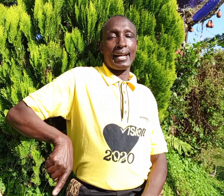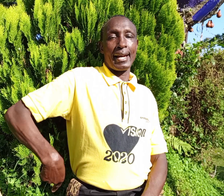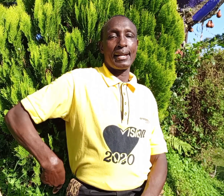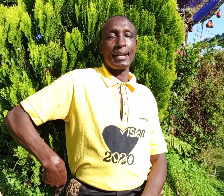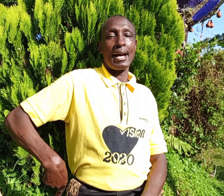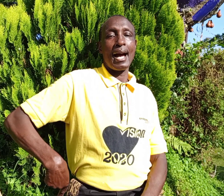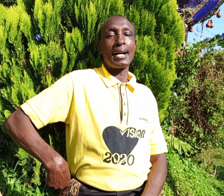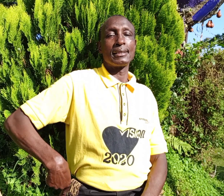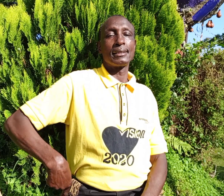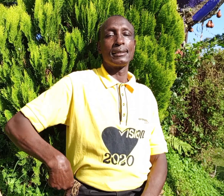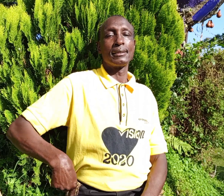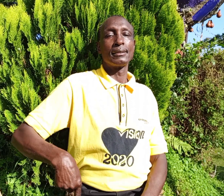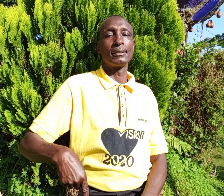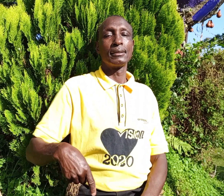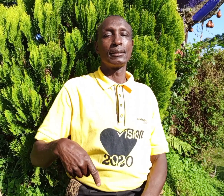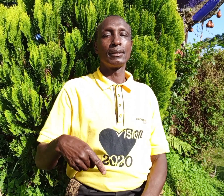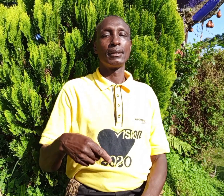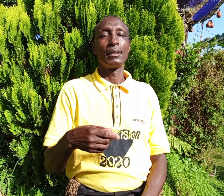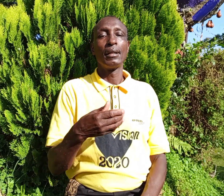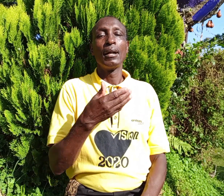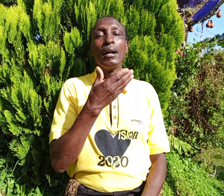Senge aunt.